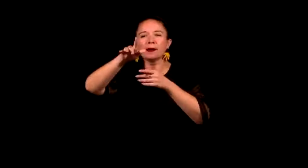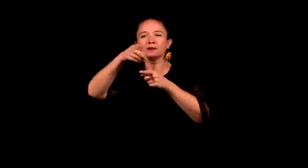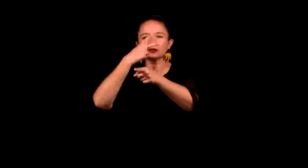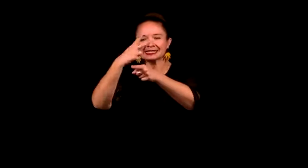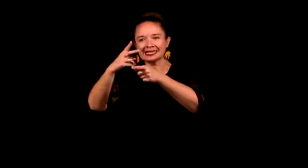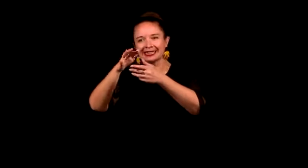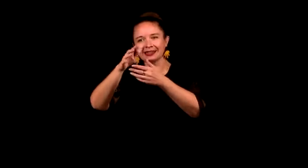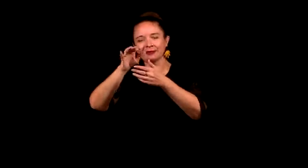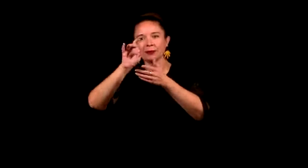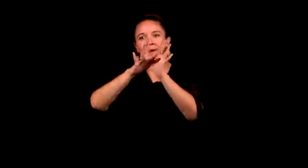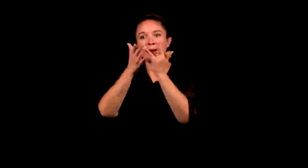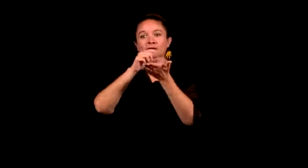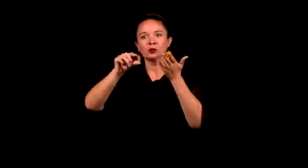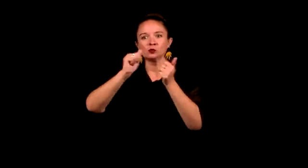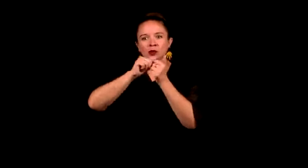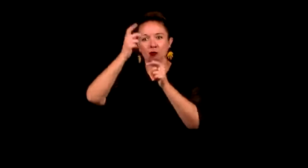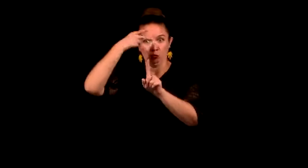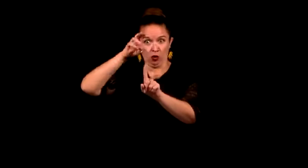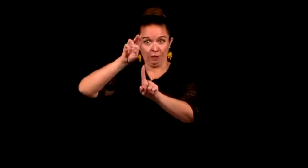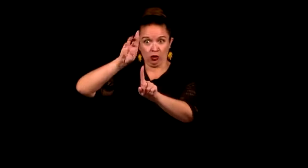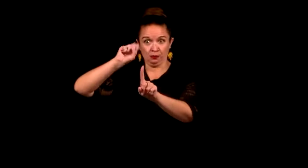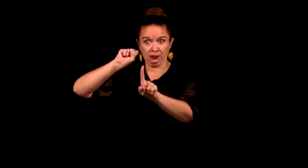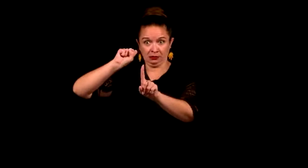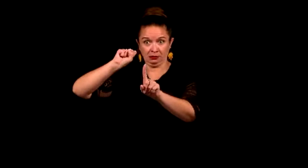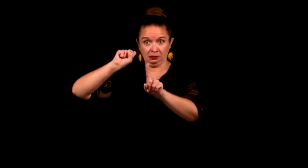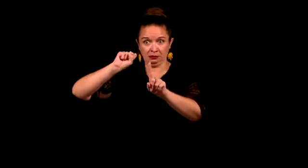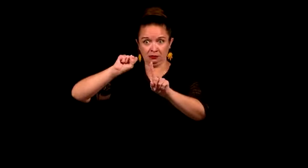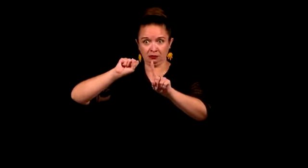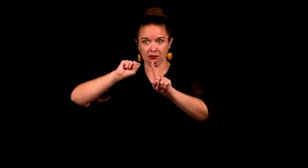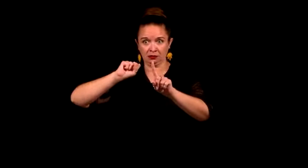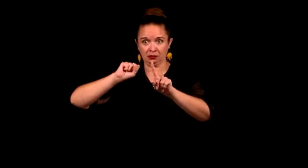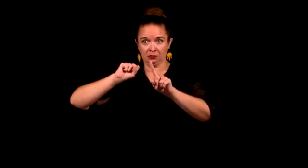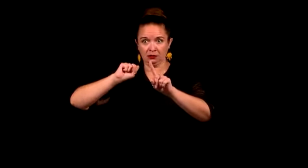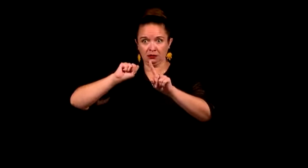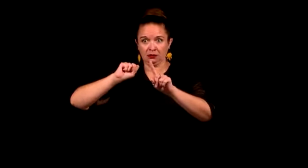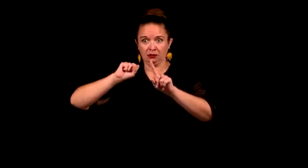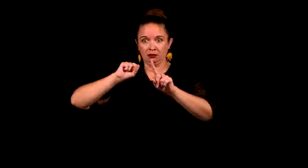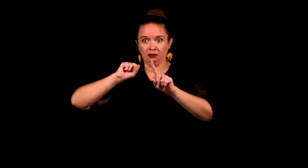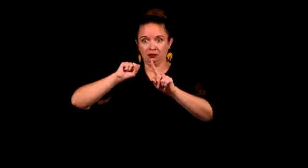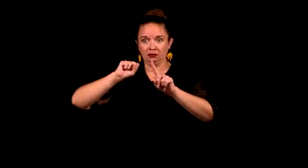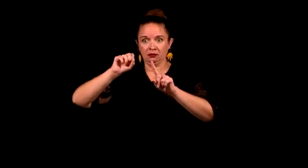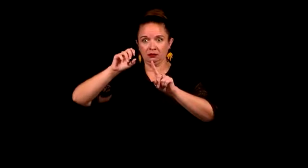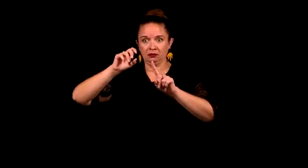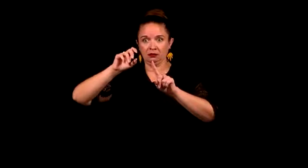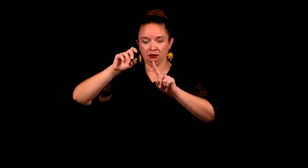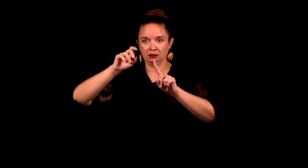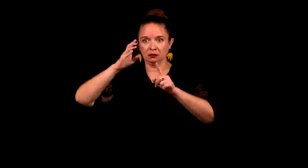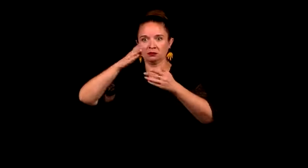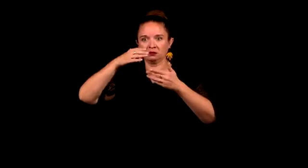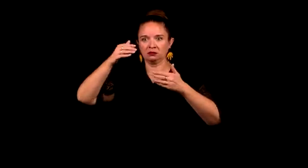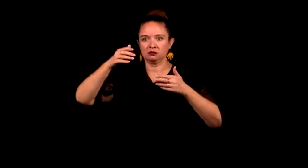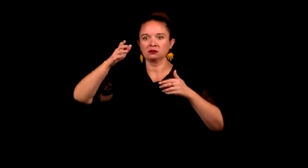So my final comment for the day, and it's from a proverb. Do we have this? Are we going to move?